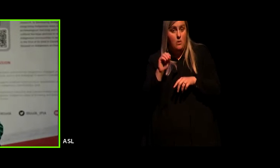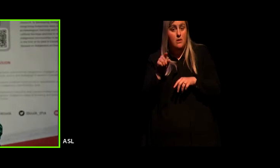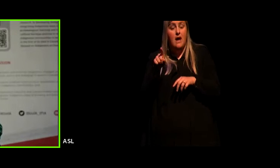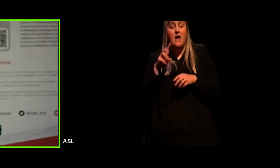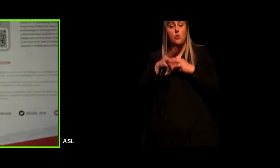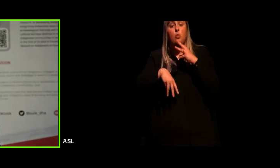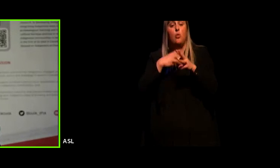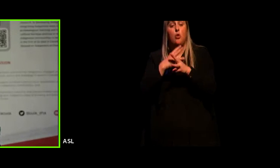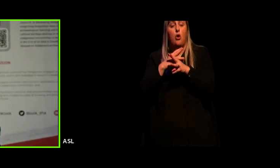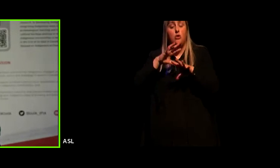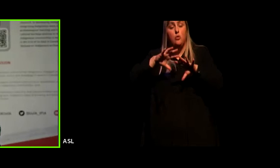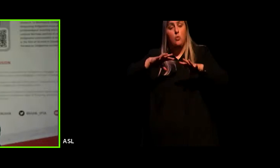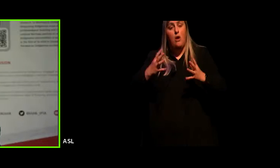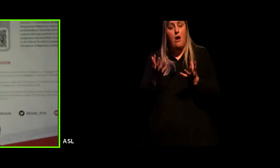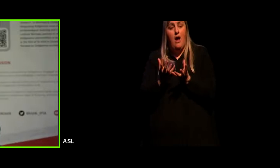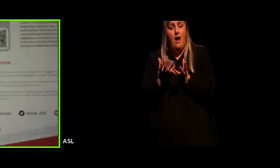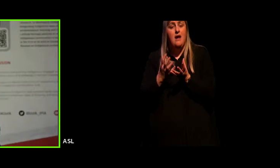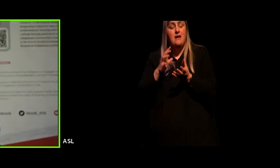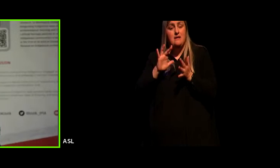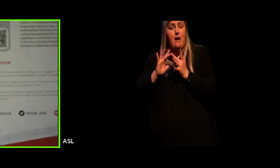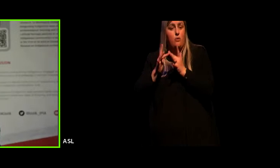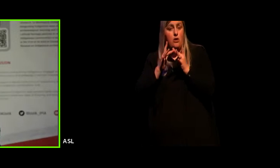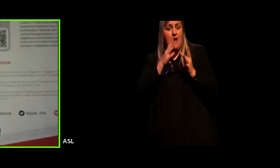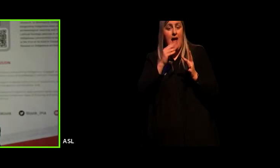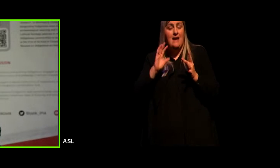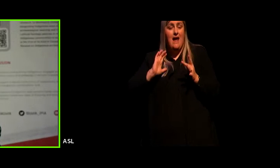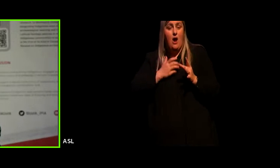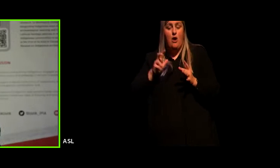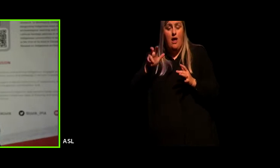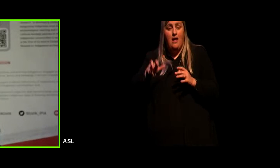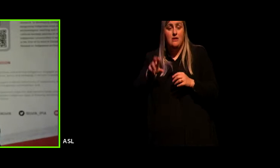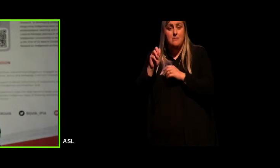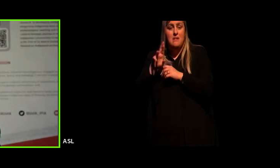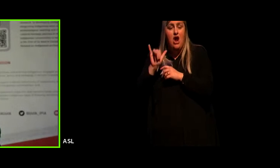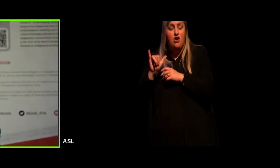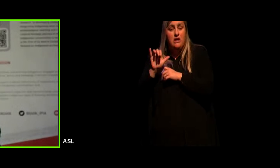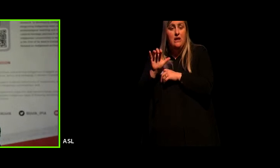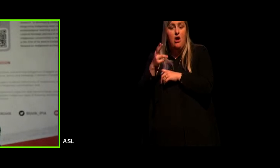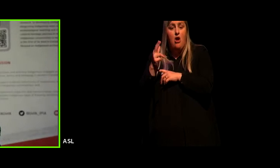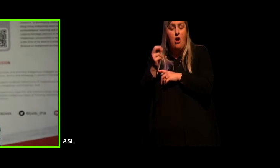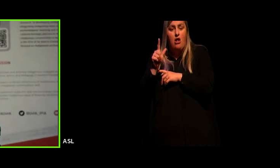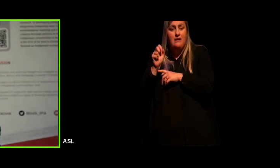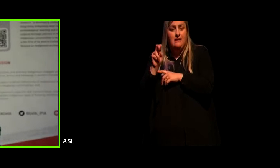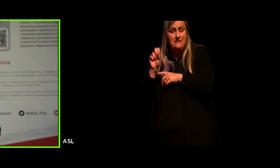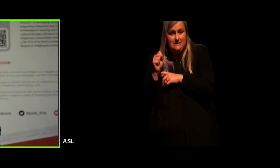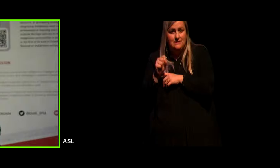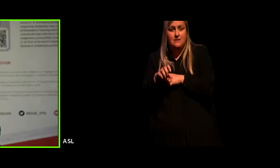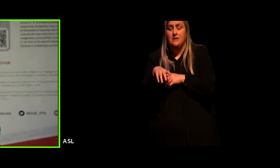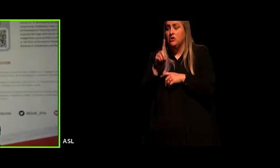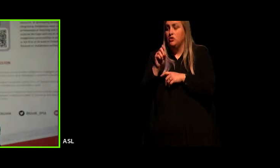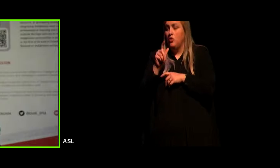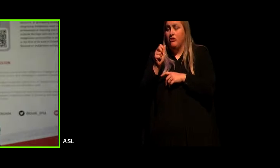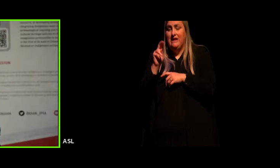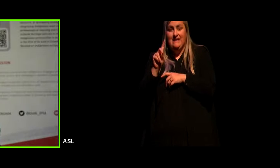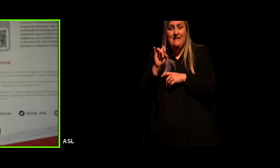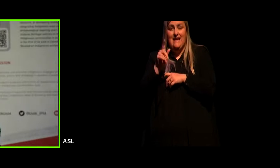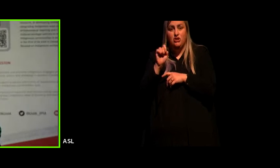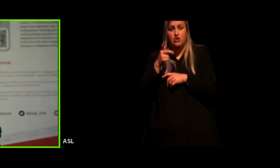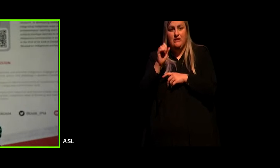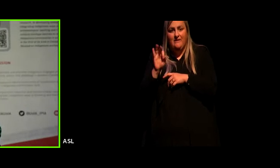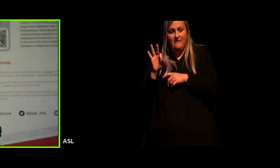come in, and our elders, Mary Cardinal Collins, Doreen Daychief, Molly Chisake, and